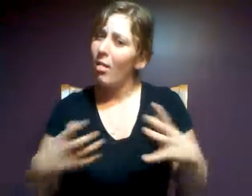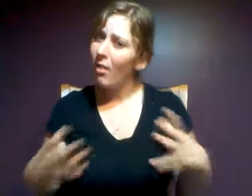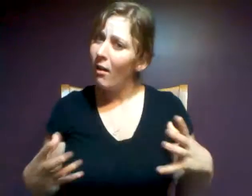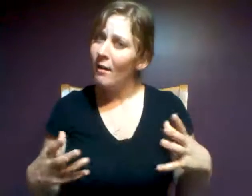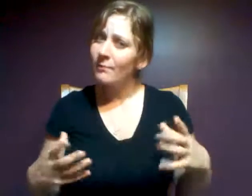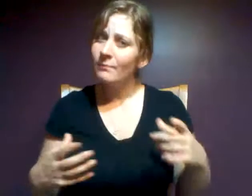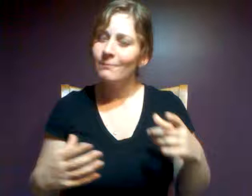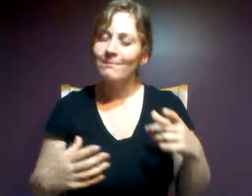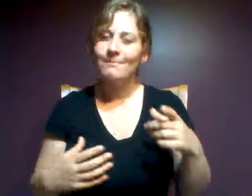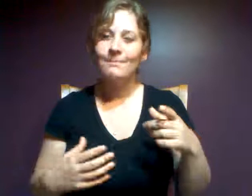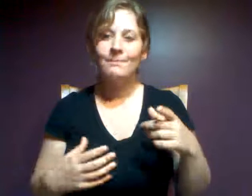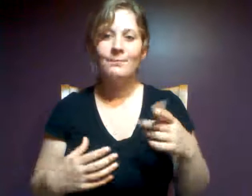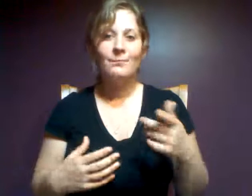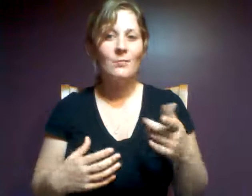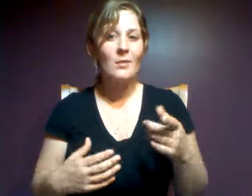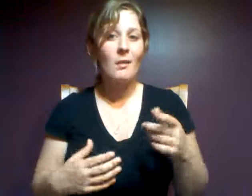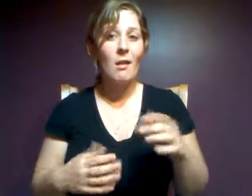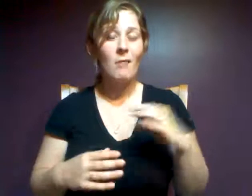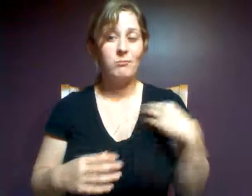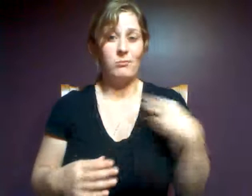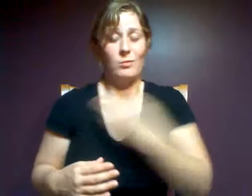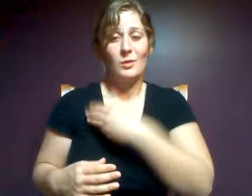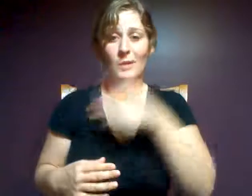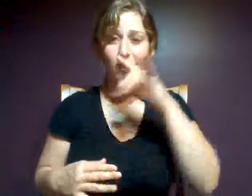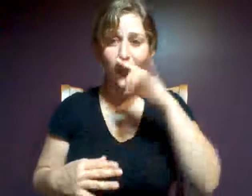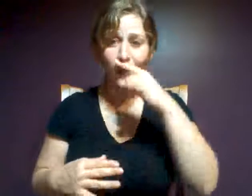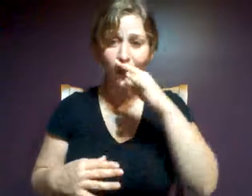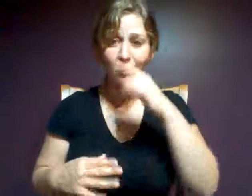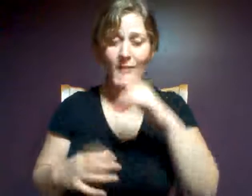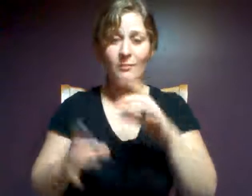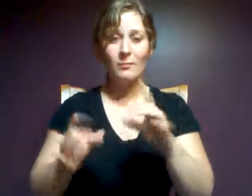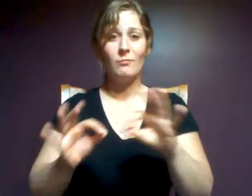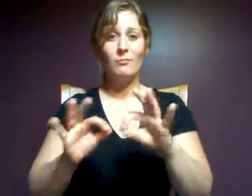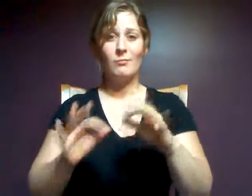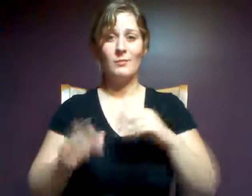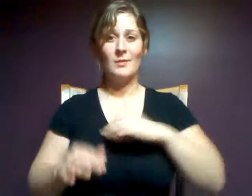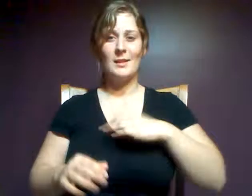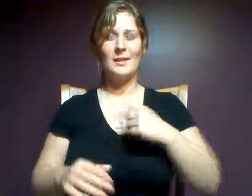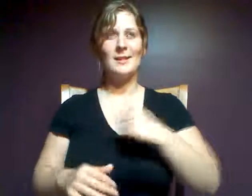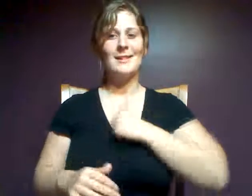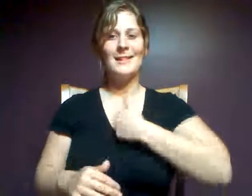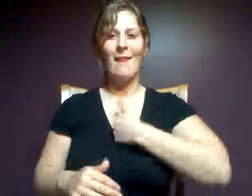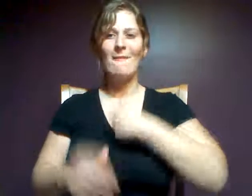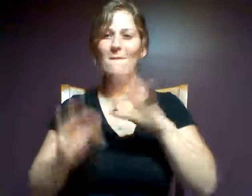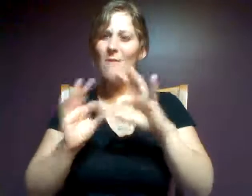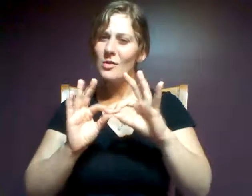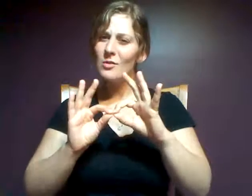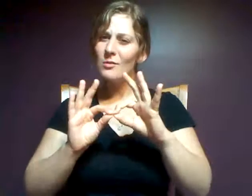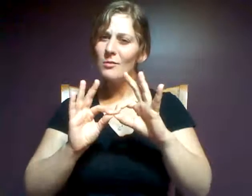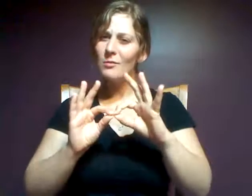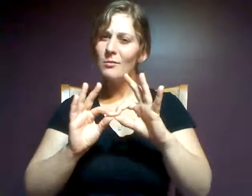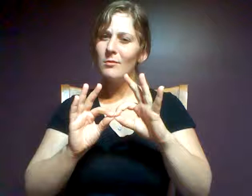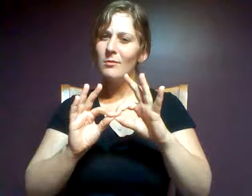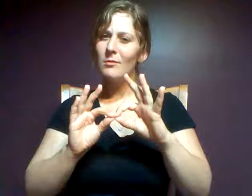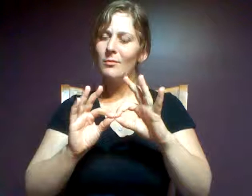on the number of likes they get and the types of comments that they receive. There's no separation between online and